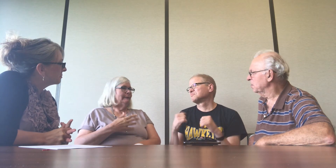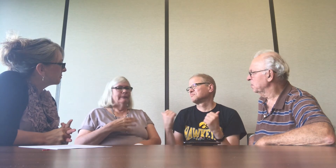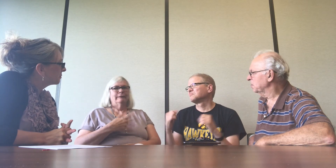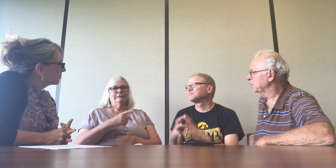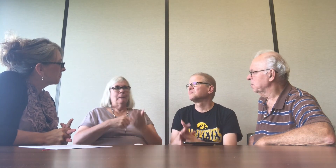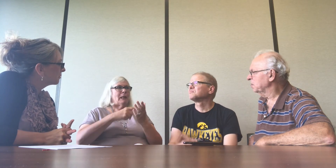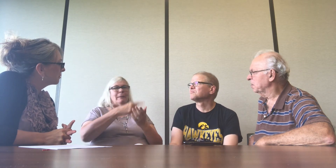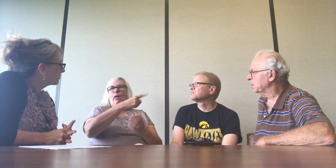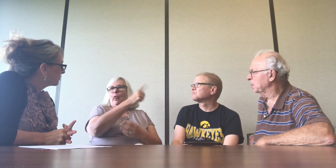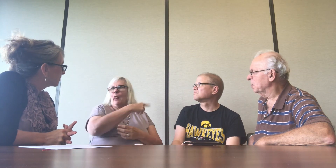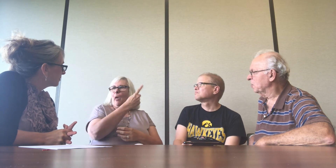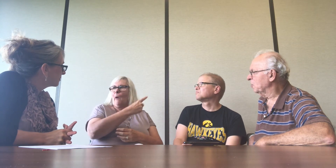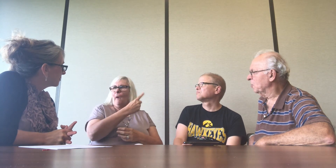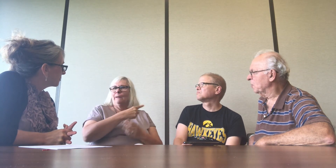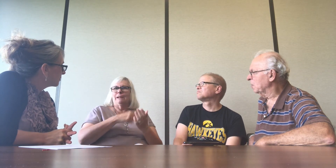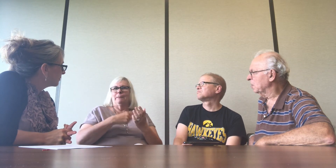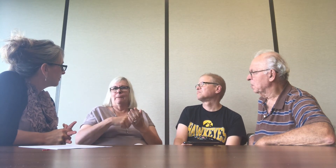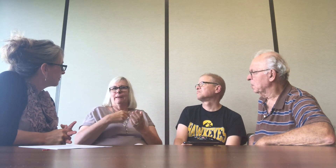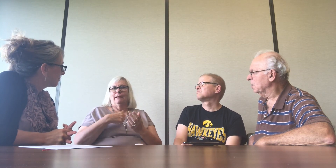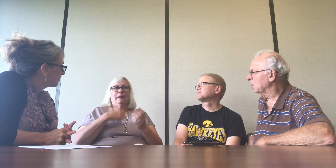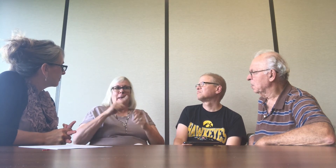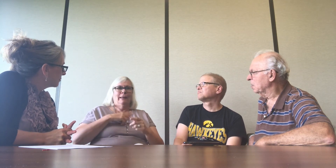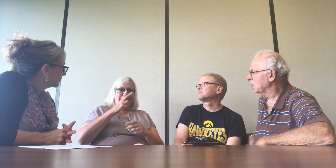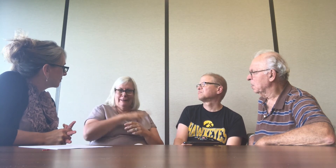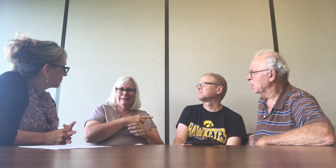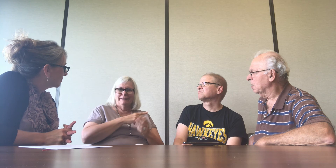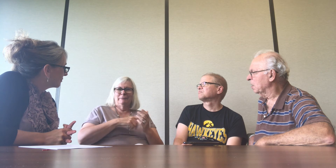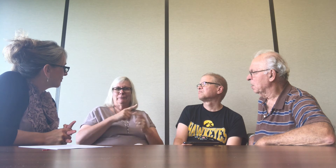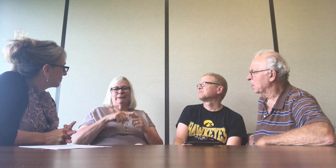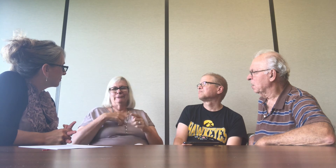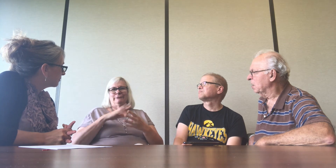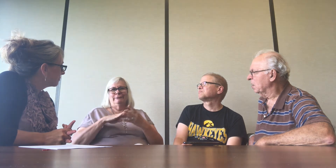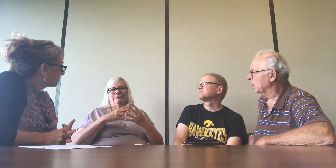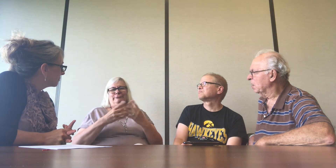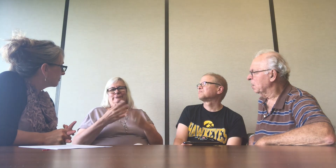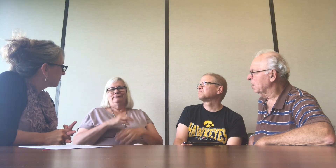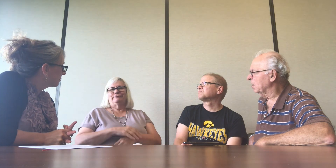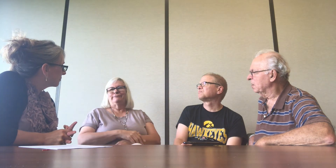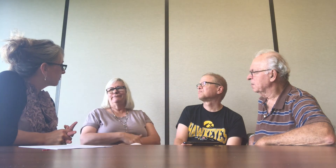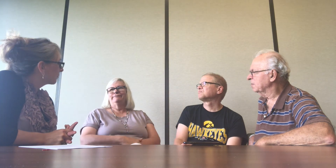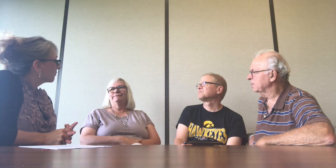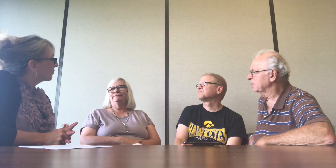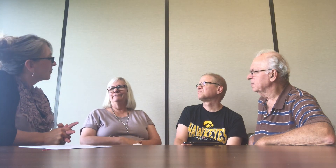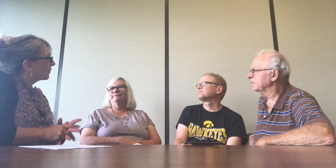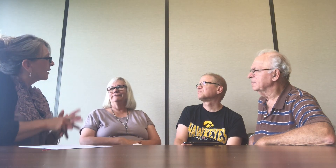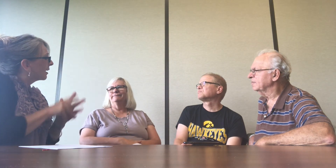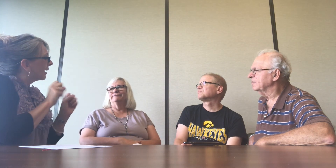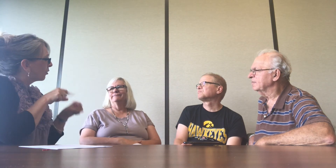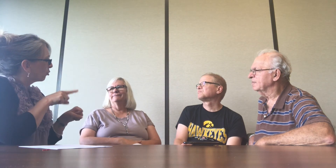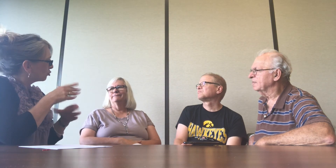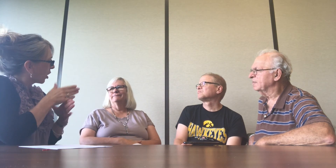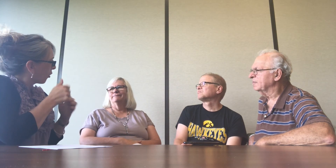don't have a conflict on my schedule, usually, you know, one of the three of us are there, sometimes all of